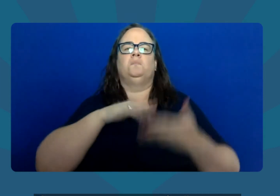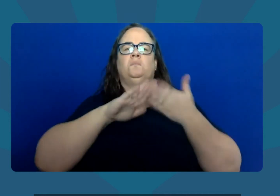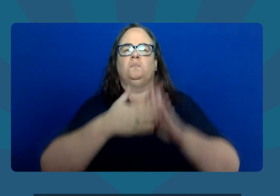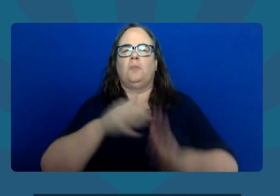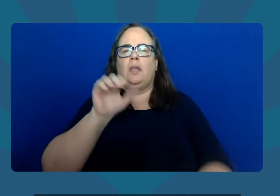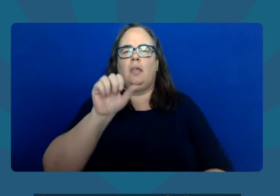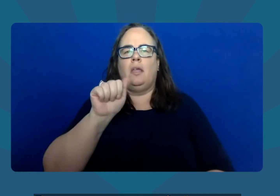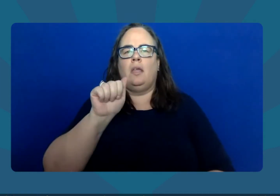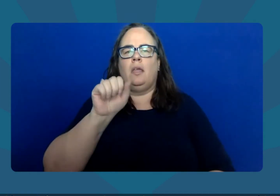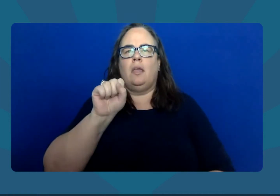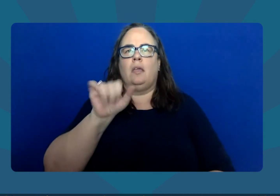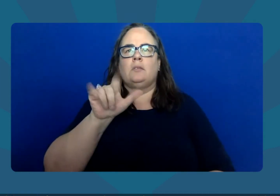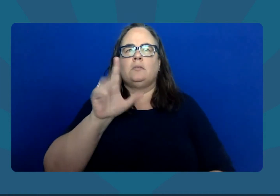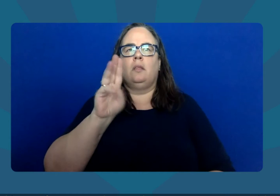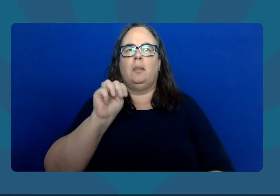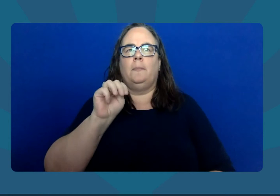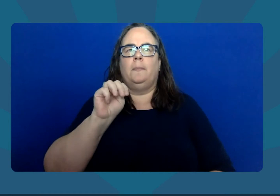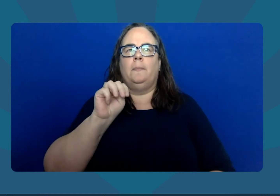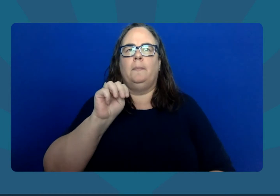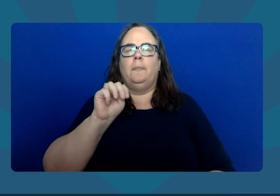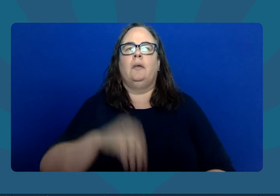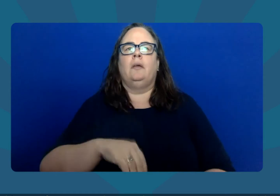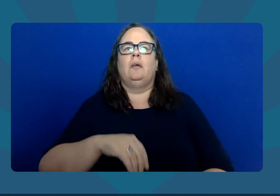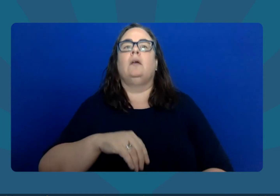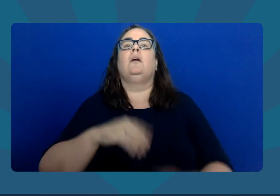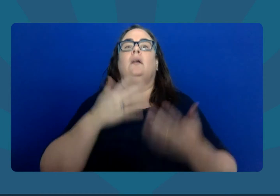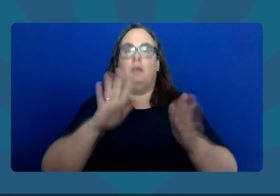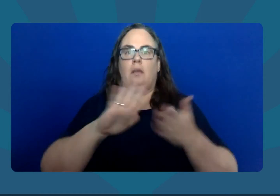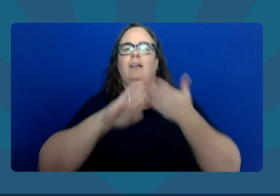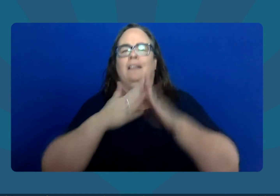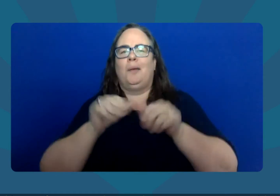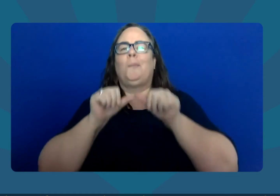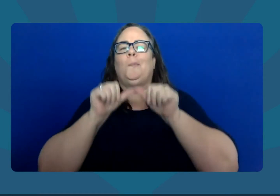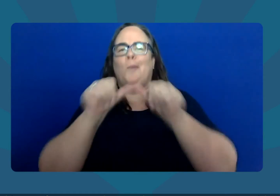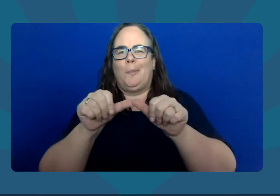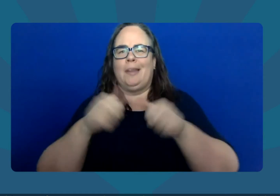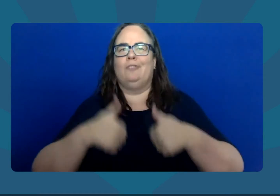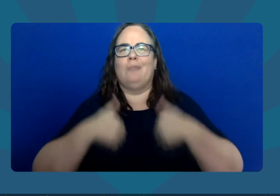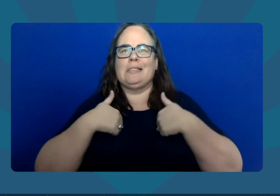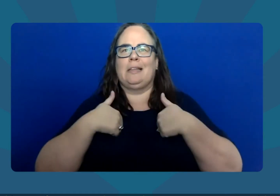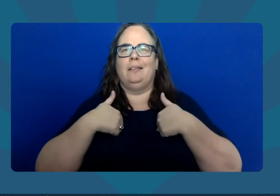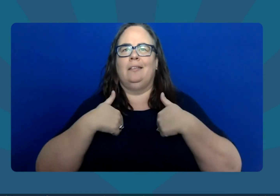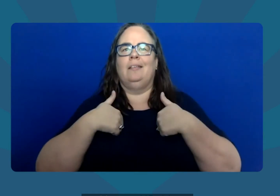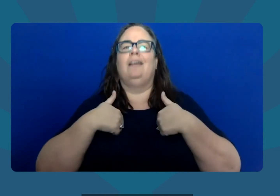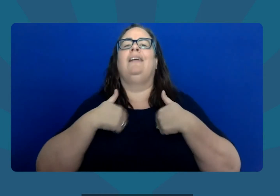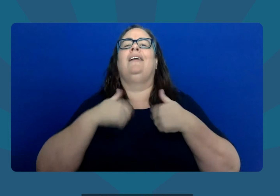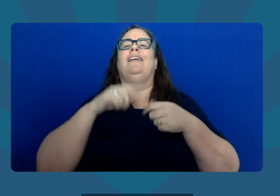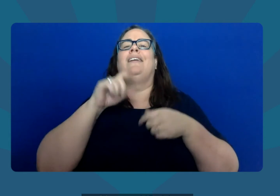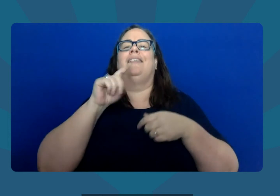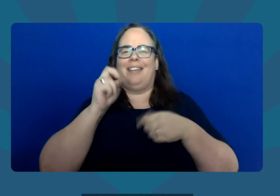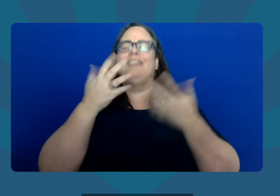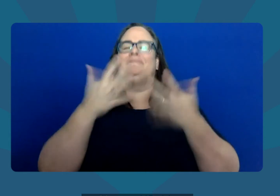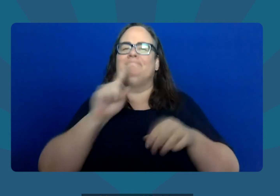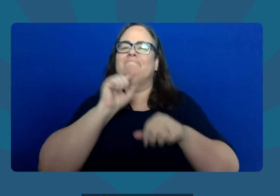finally gave up, and I went from an asylum seeker to a permanent resident, and